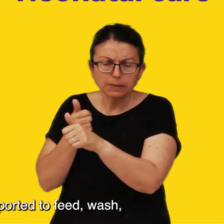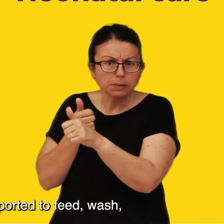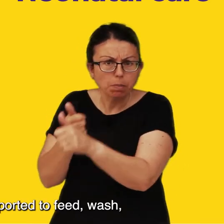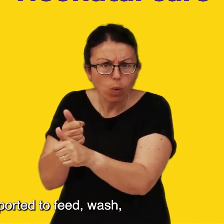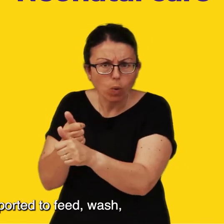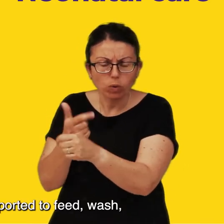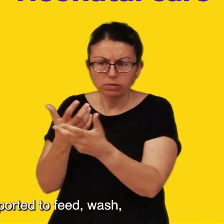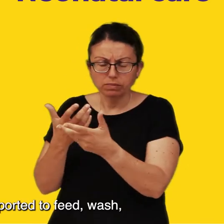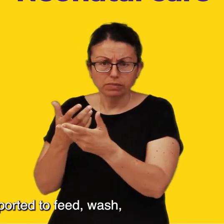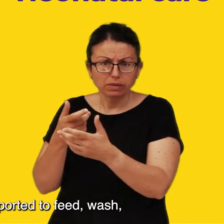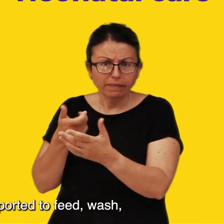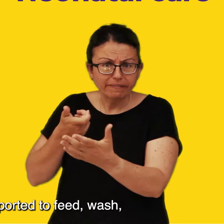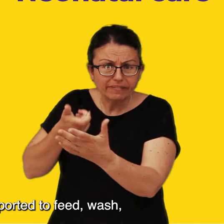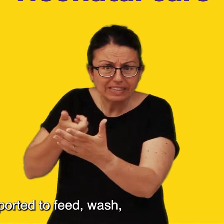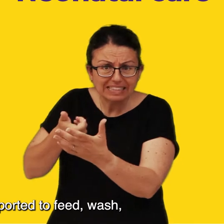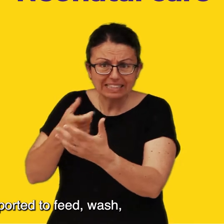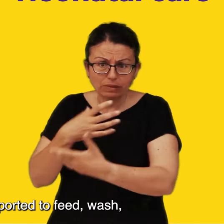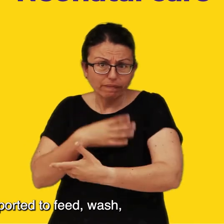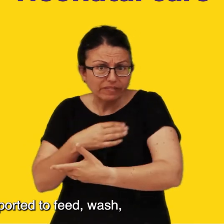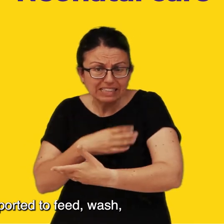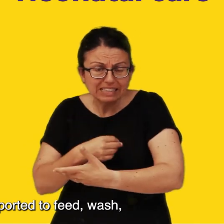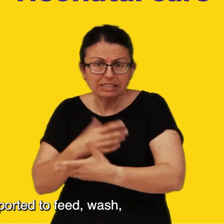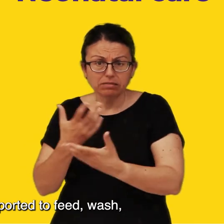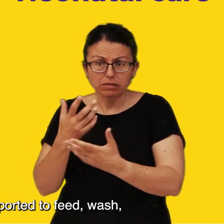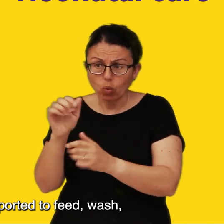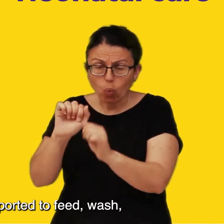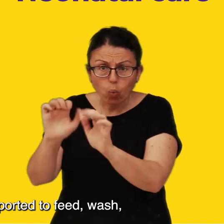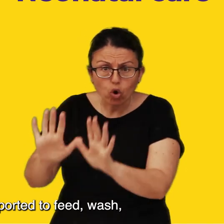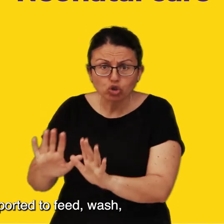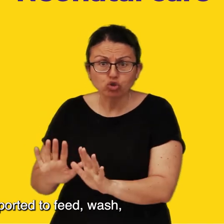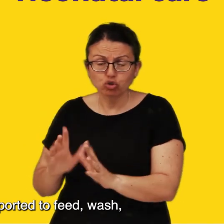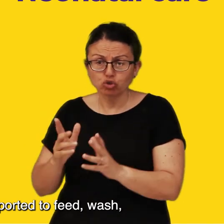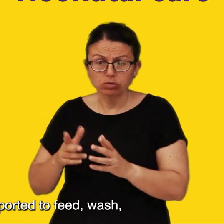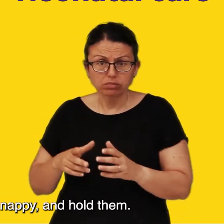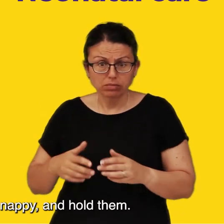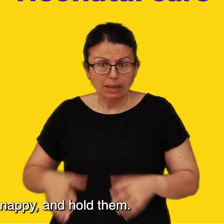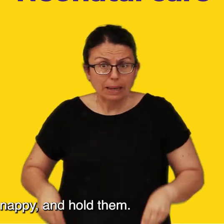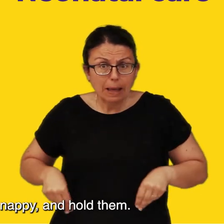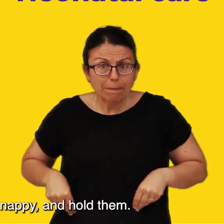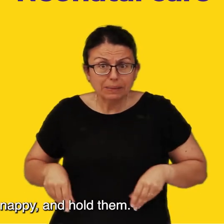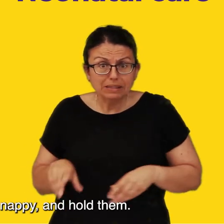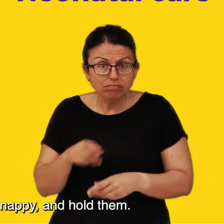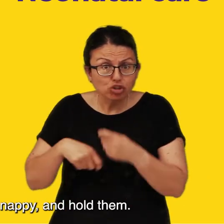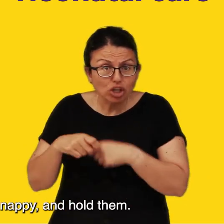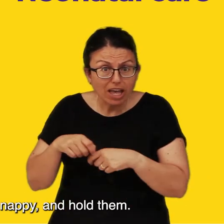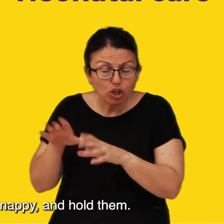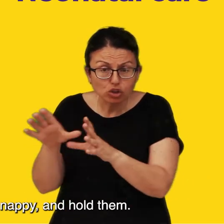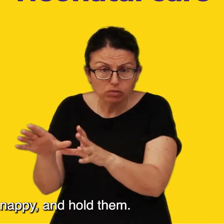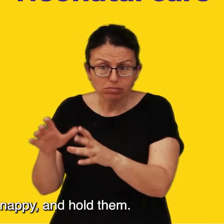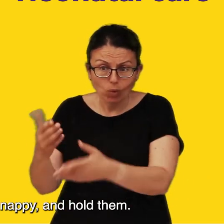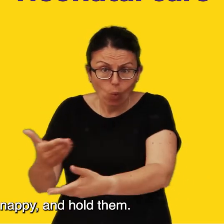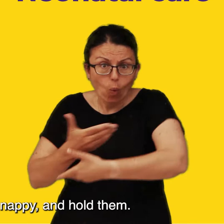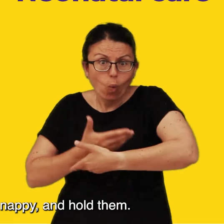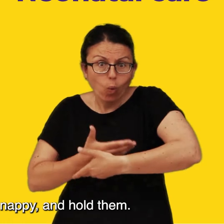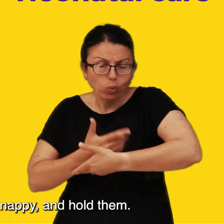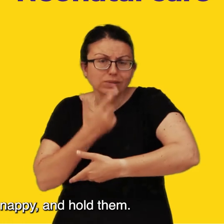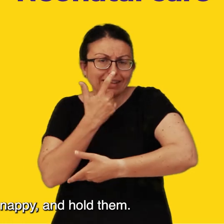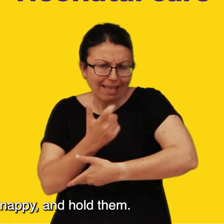and be supported to feed, wash, change their nappy and hold them.